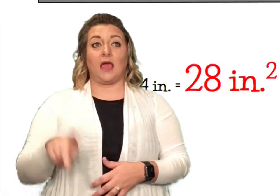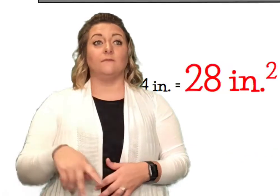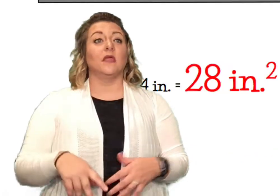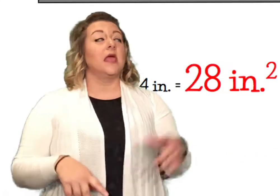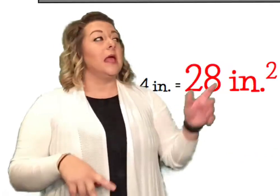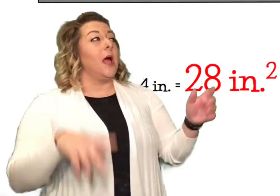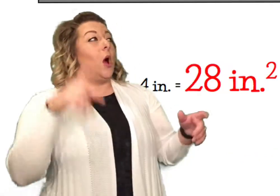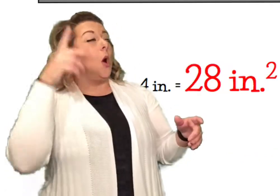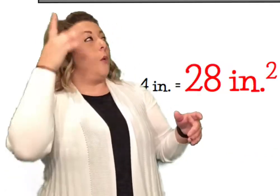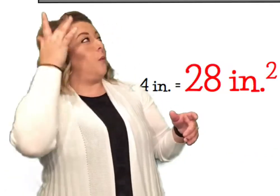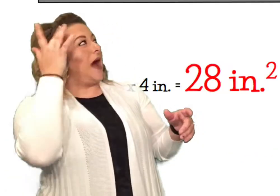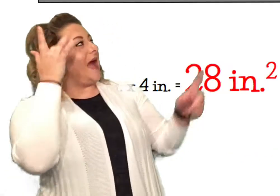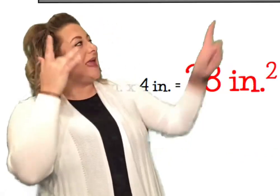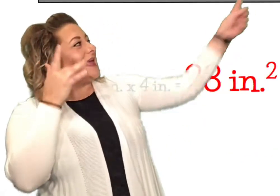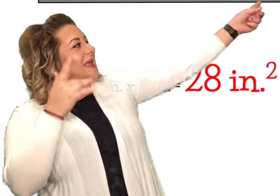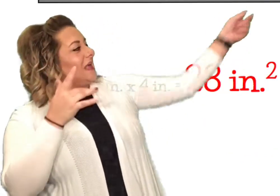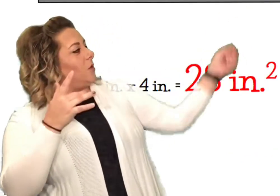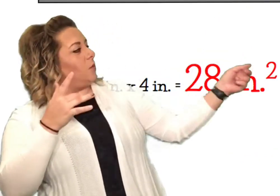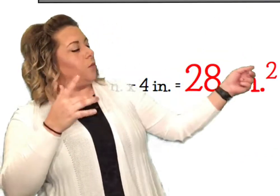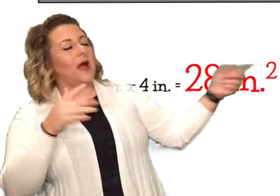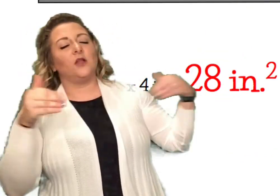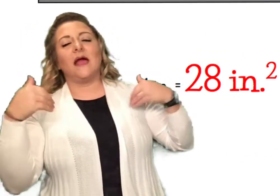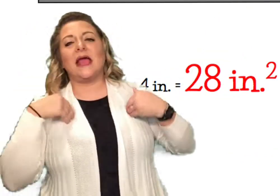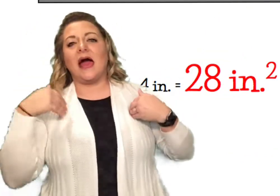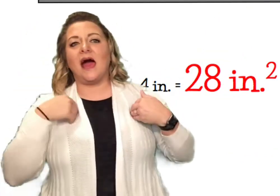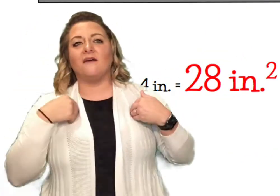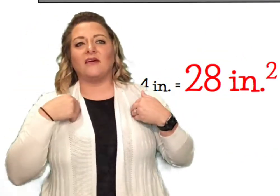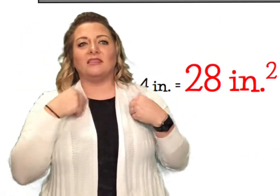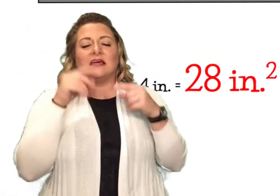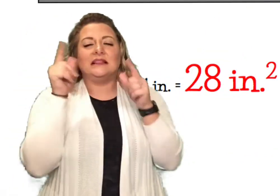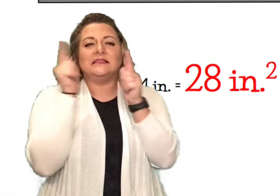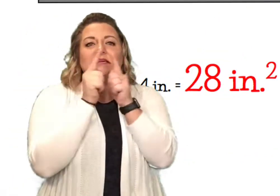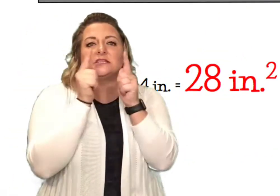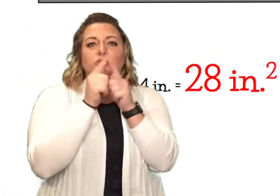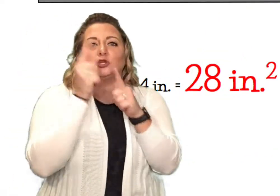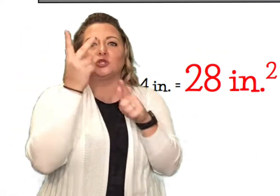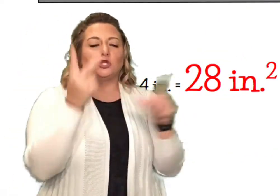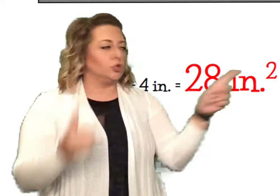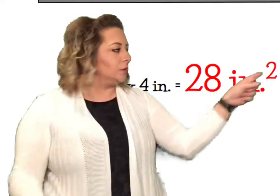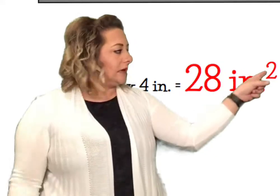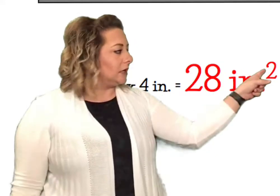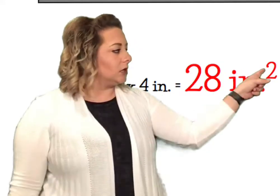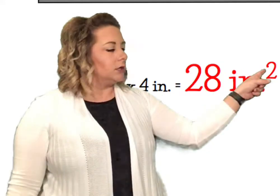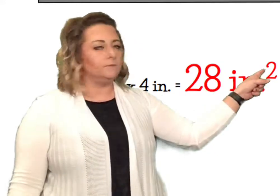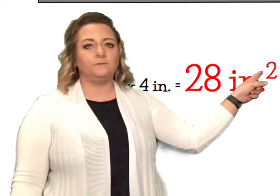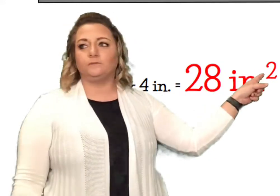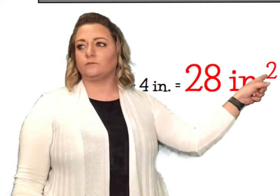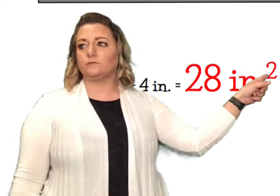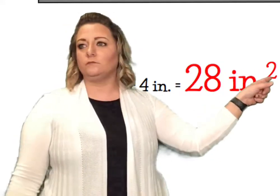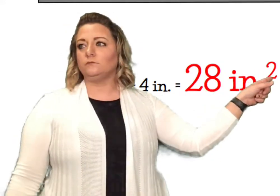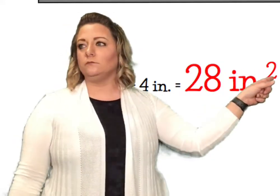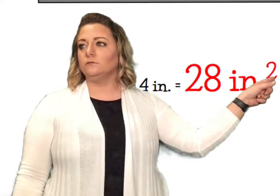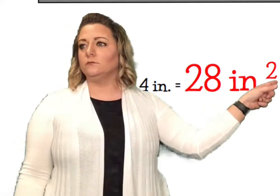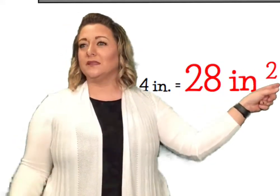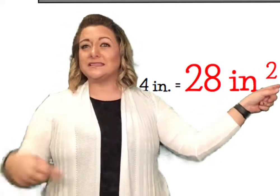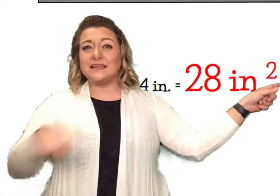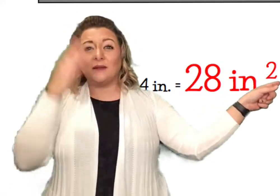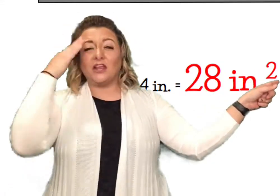Okay? Why do I have the little 2 here? Does anybody